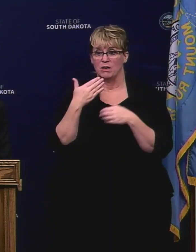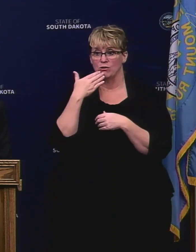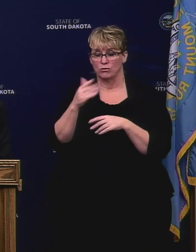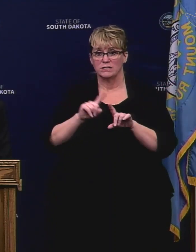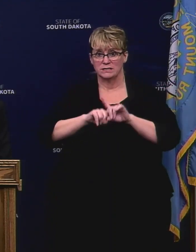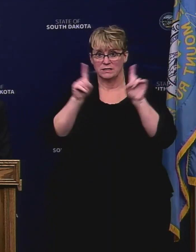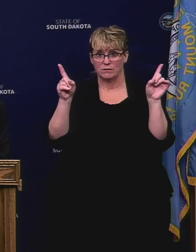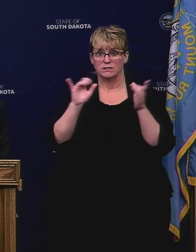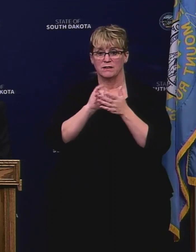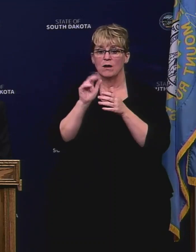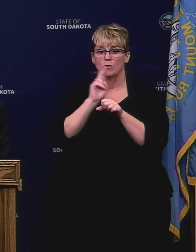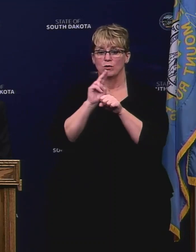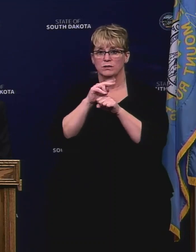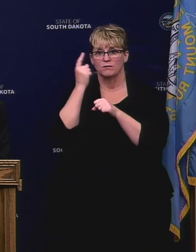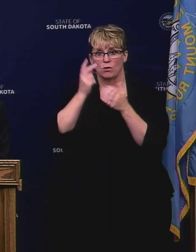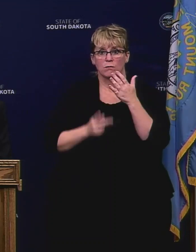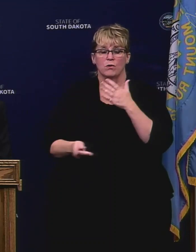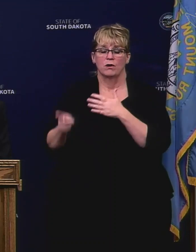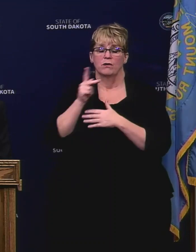something that we're using as a priority.